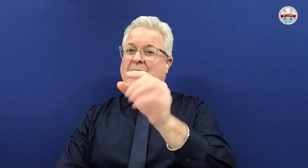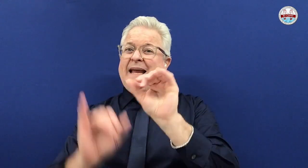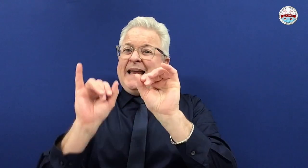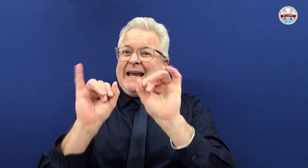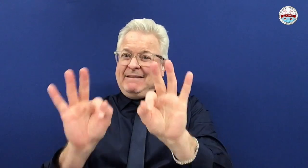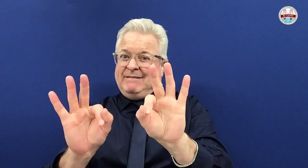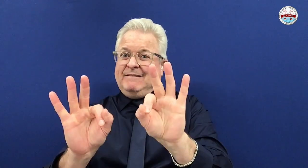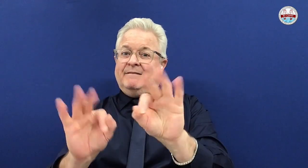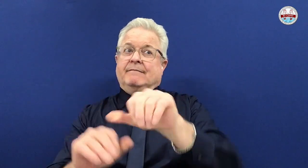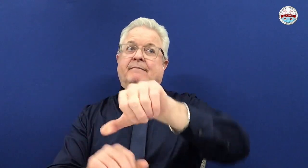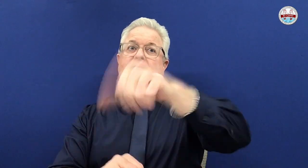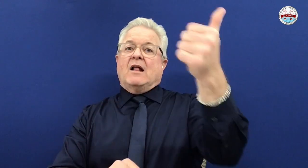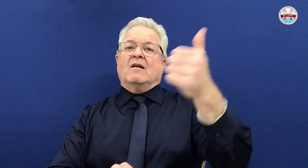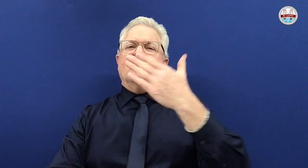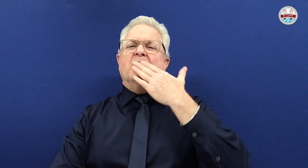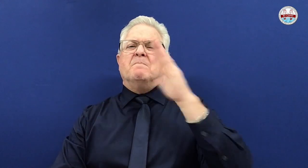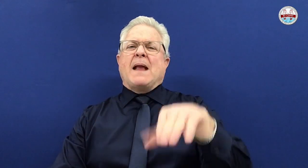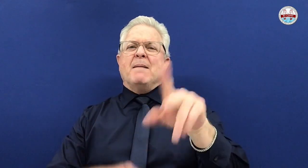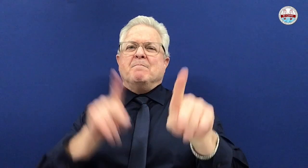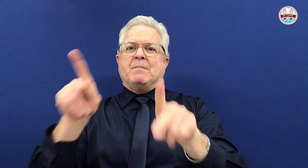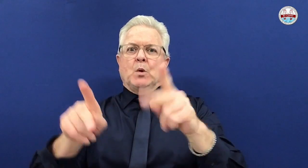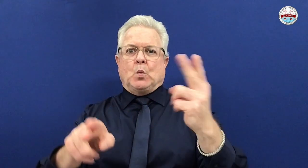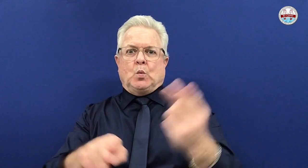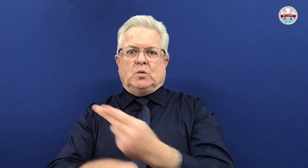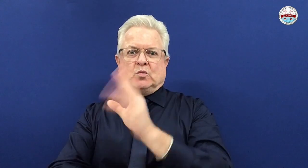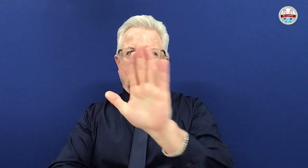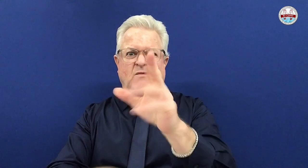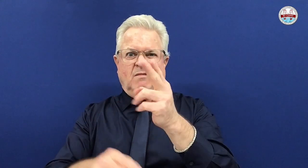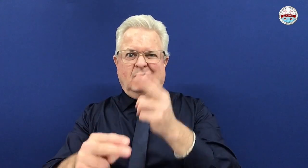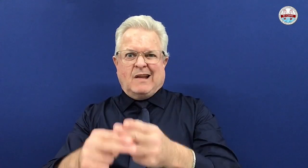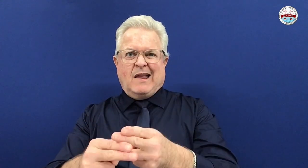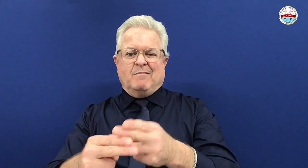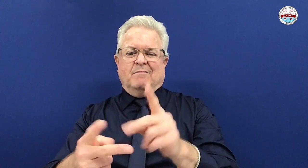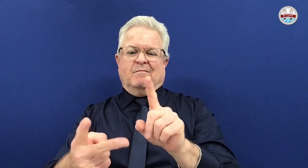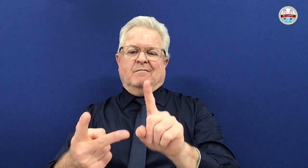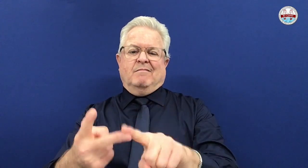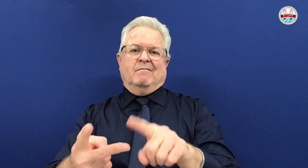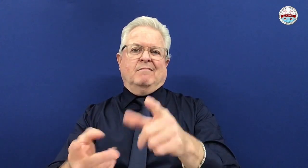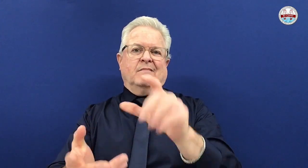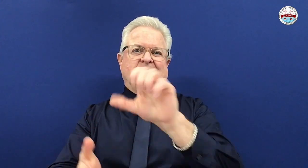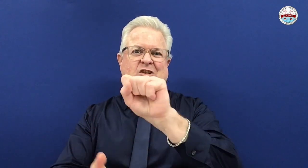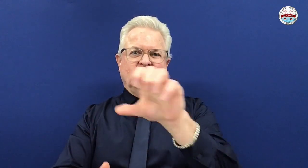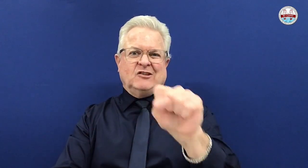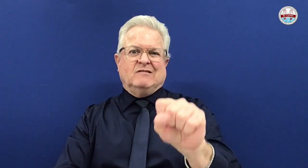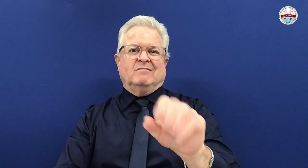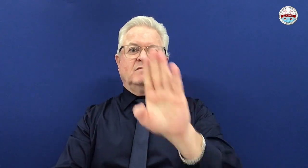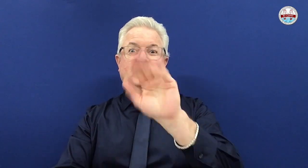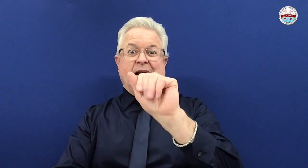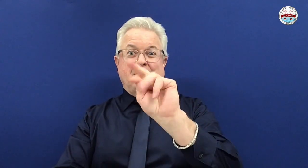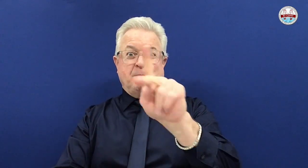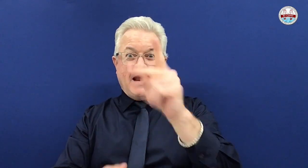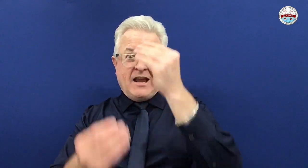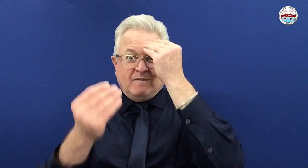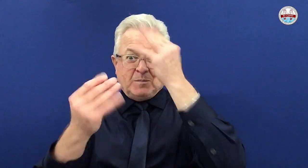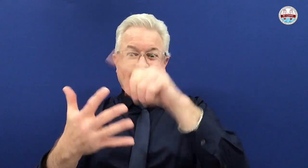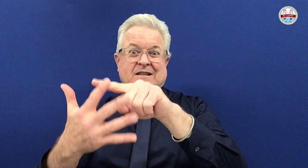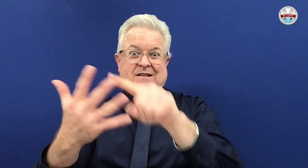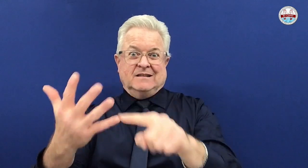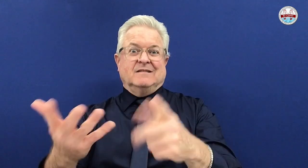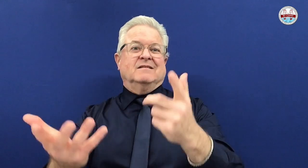be some really inconvenient consequences because some really bad people might have used your name, your social security,